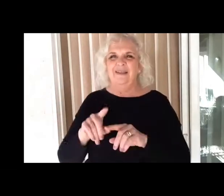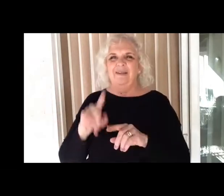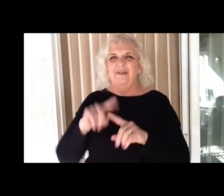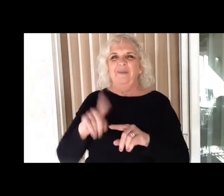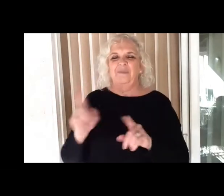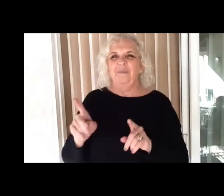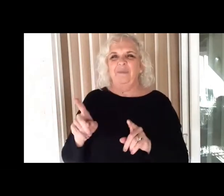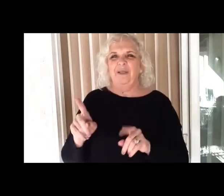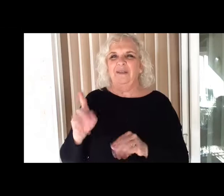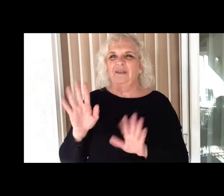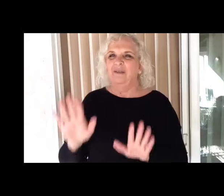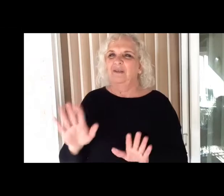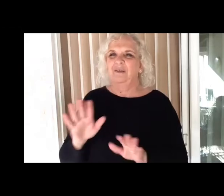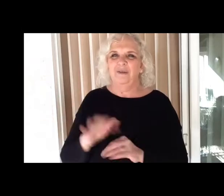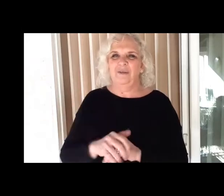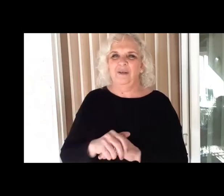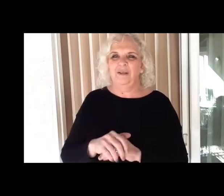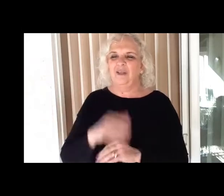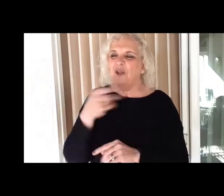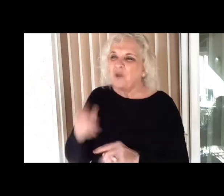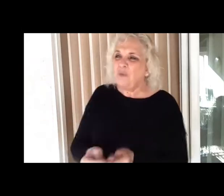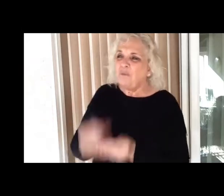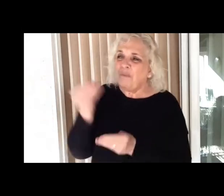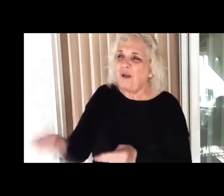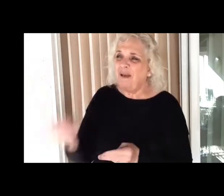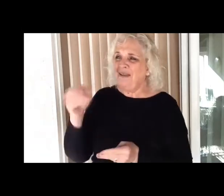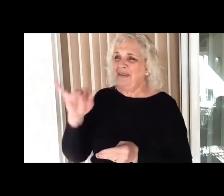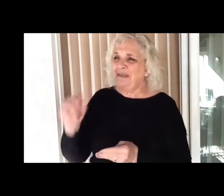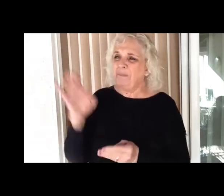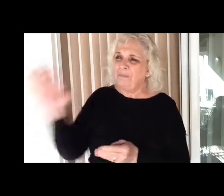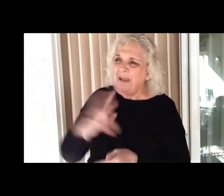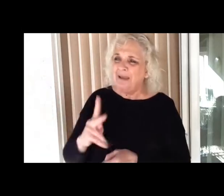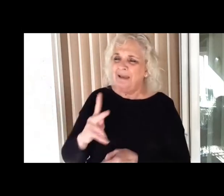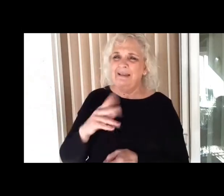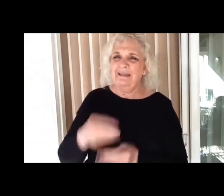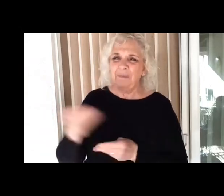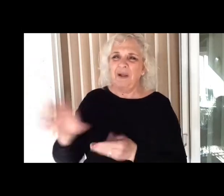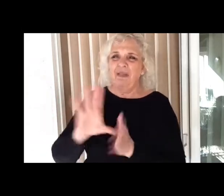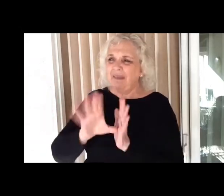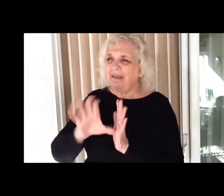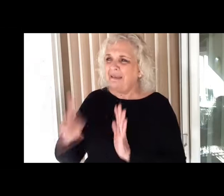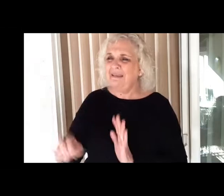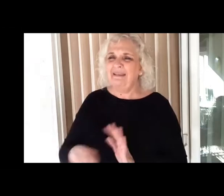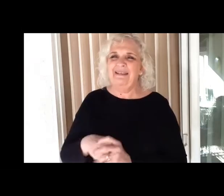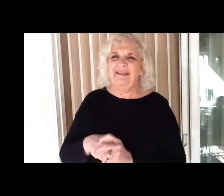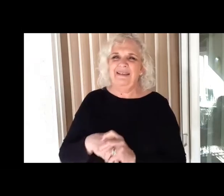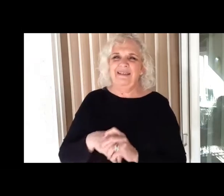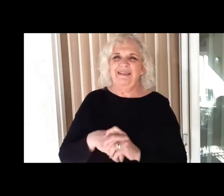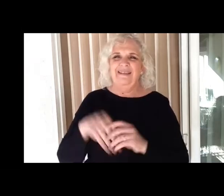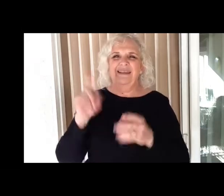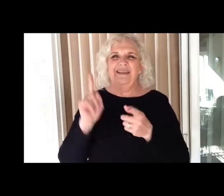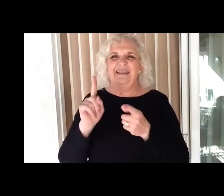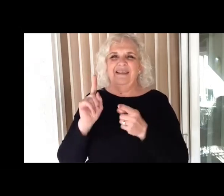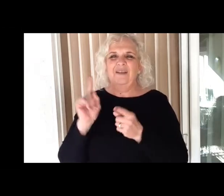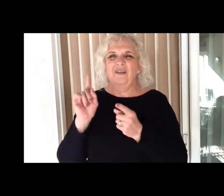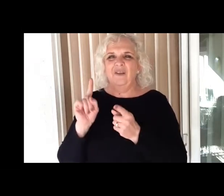she, "My goodness, you bought the cake," and yeah, uh-huh. And all of a sudden, she went over to the